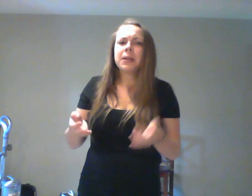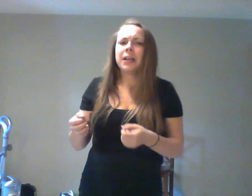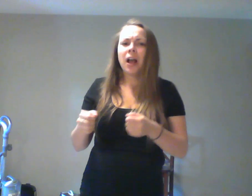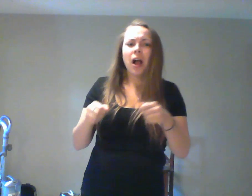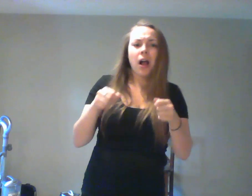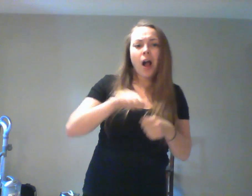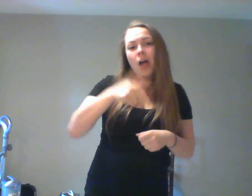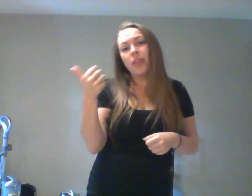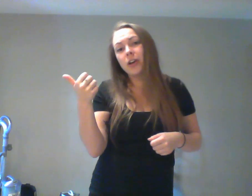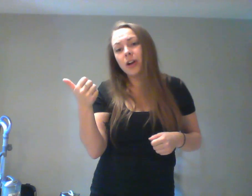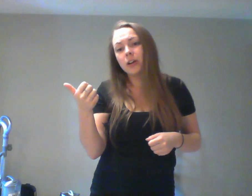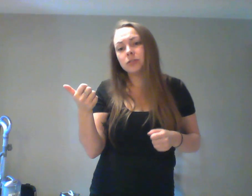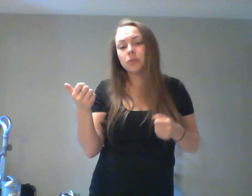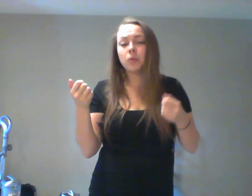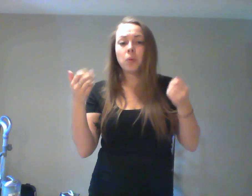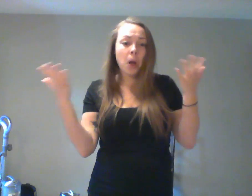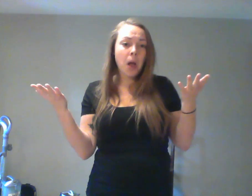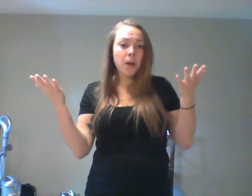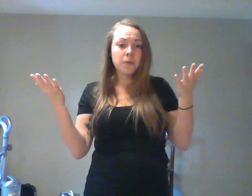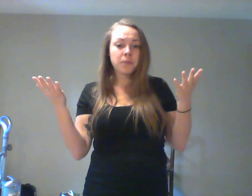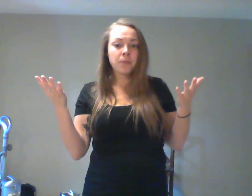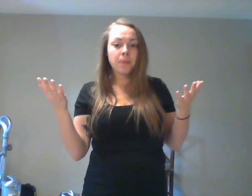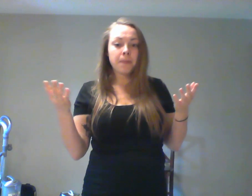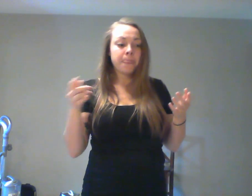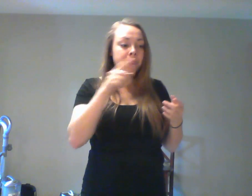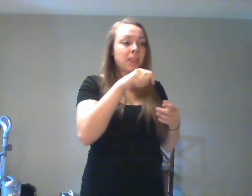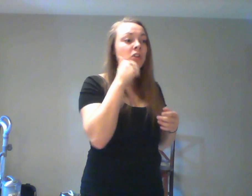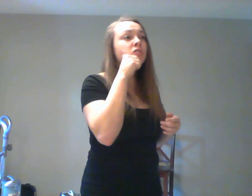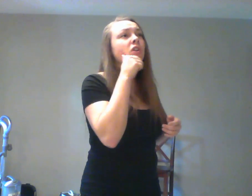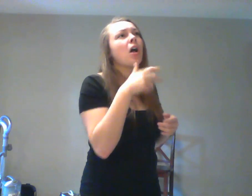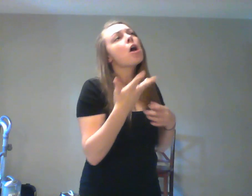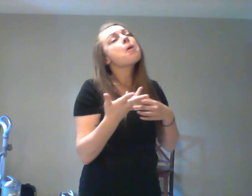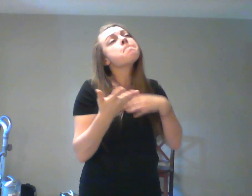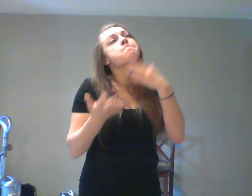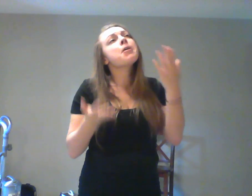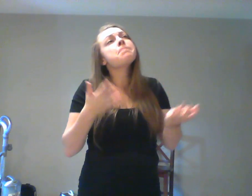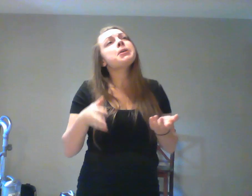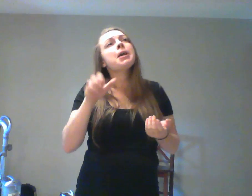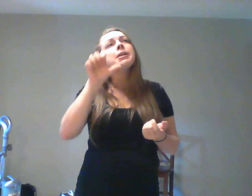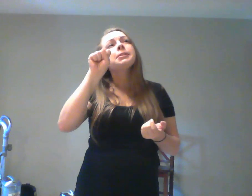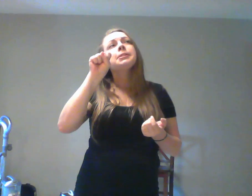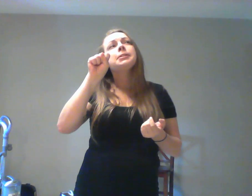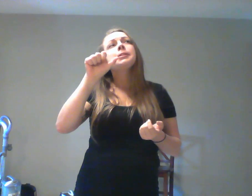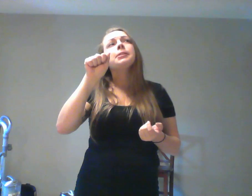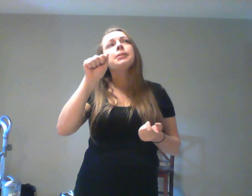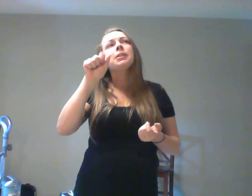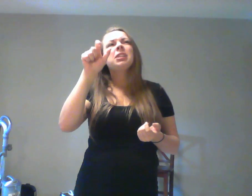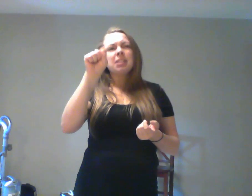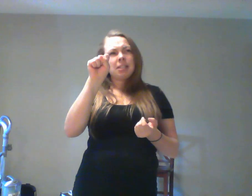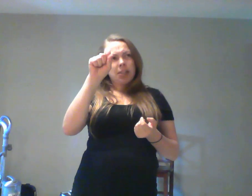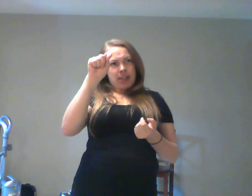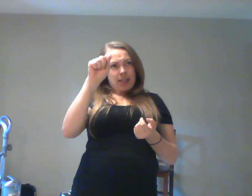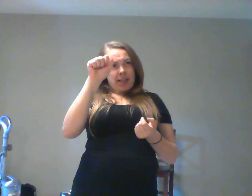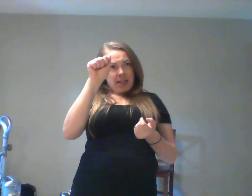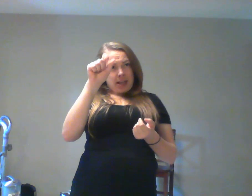be a statement, like Exactly right. what you think. It